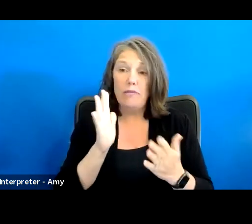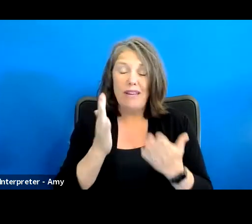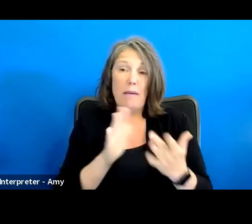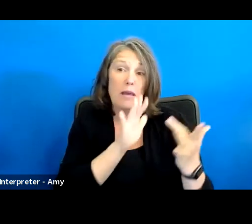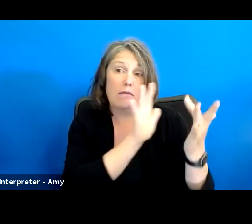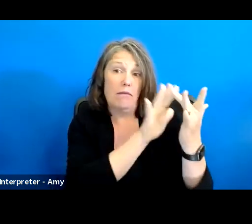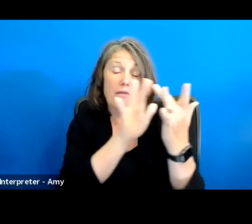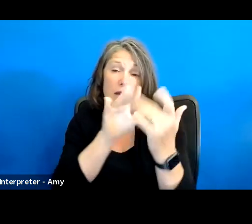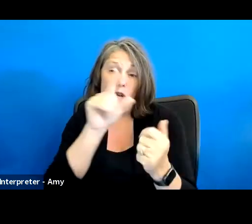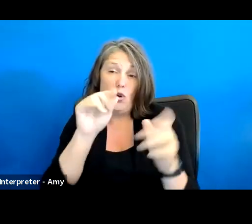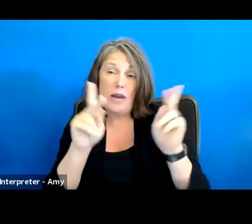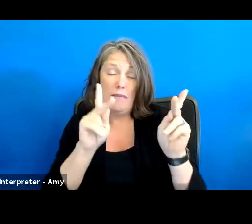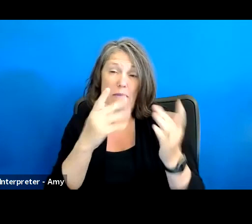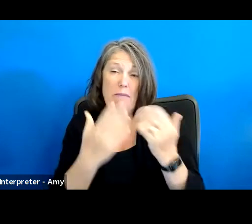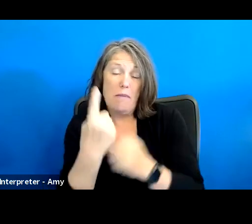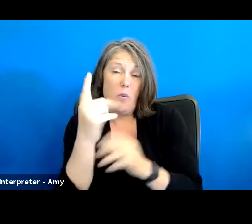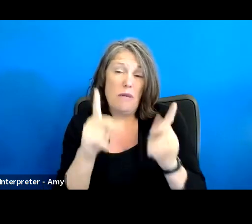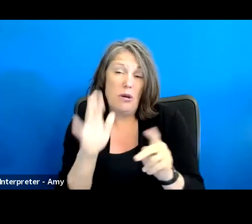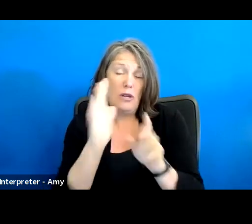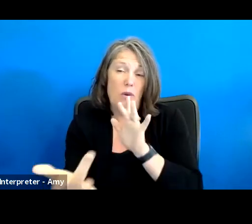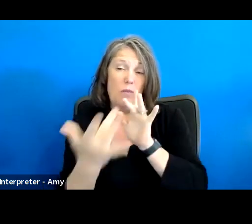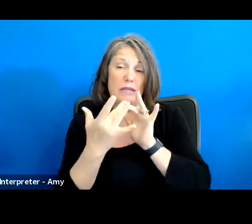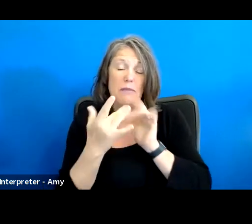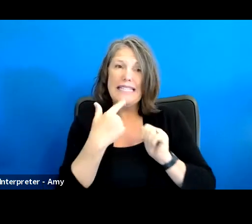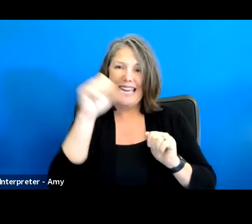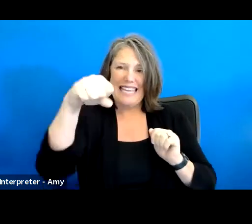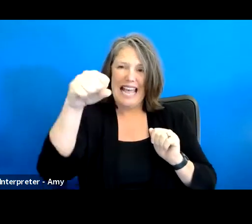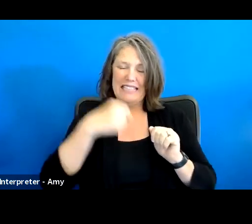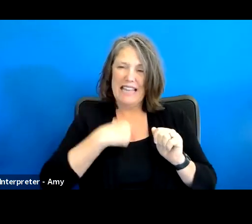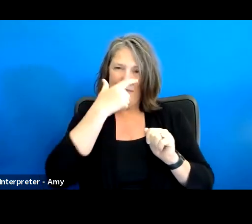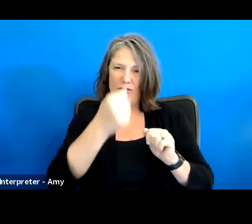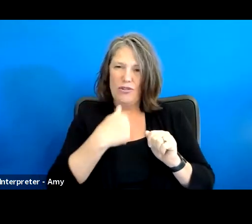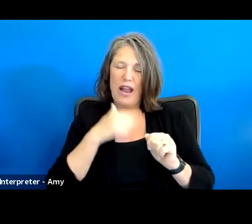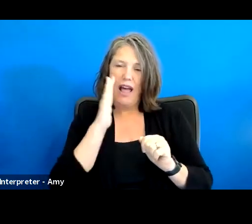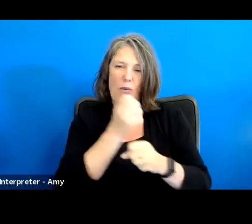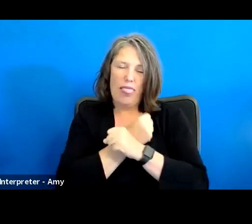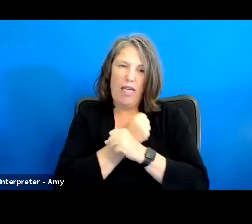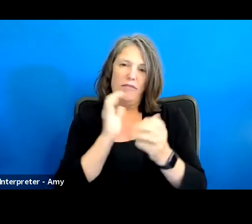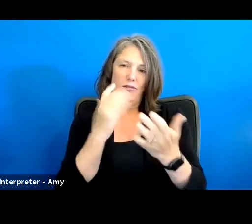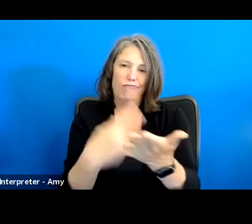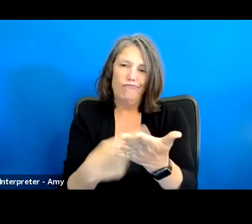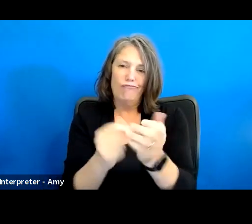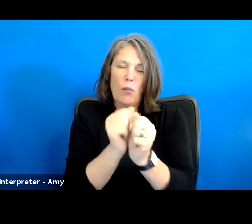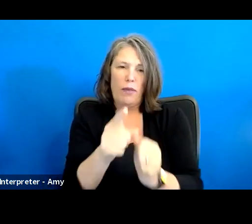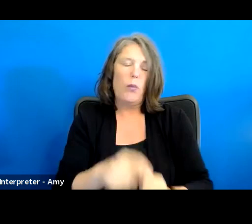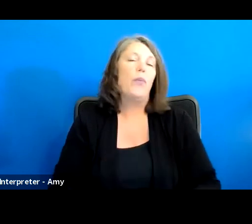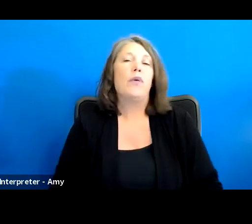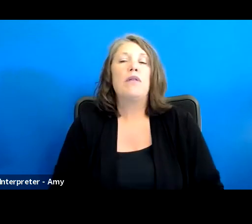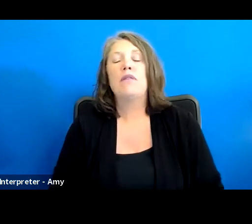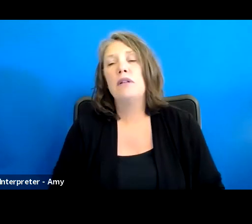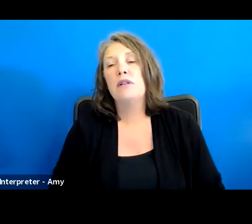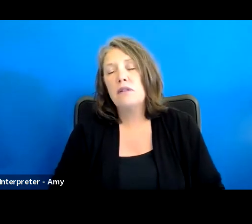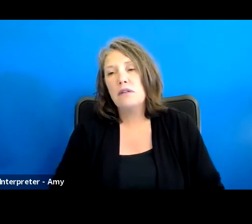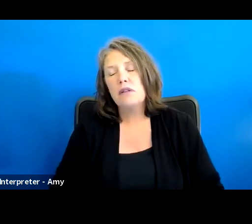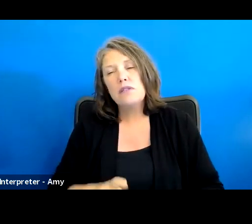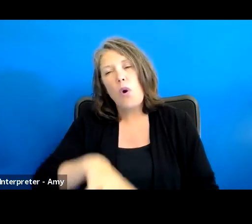20 people and maybe one person will respond saying, yes, I'm interested. I would love to talk with you. So